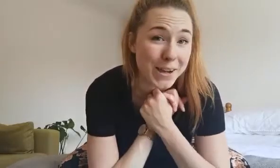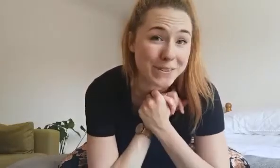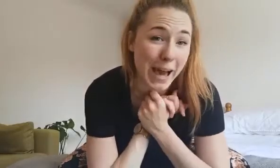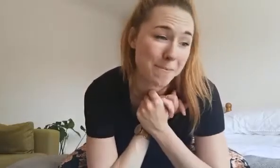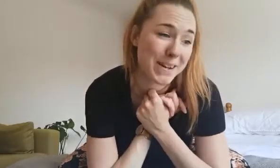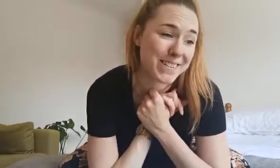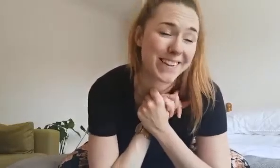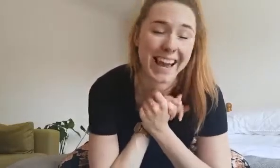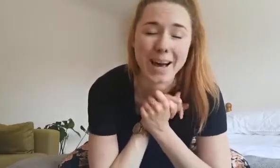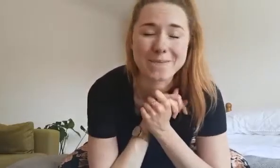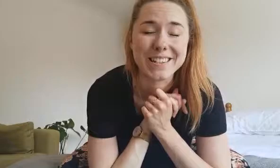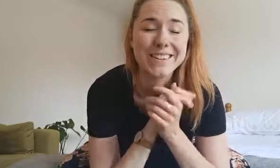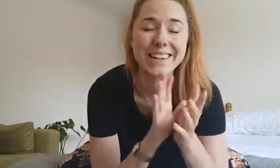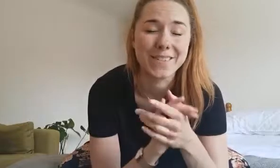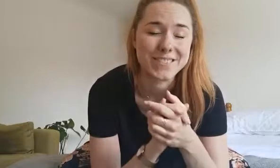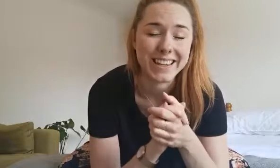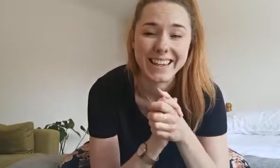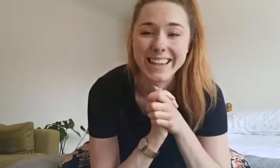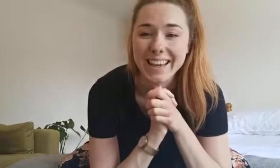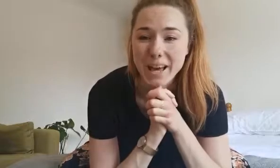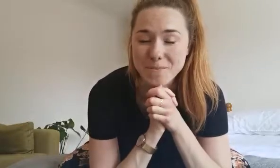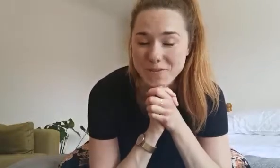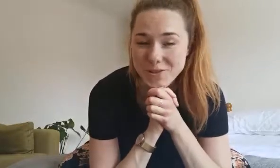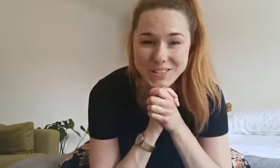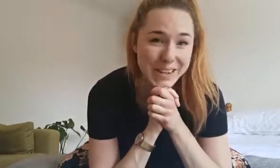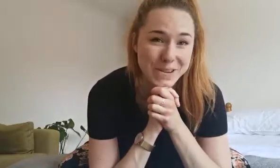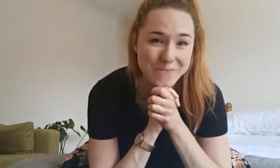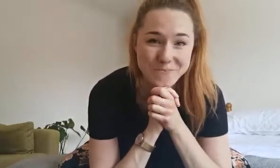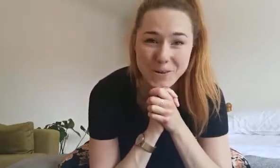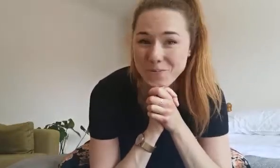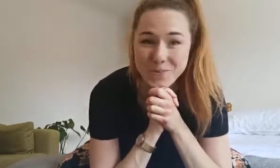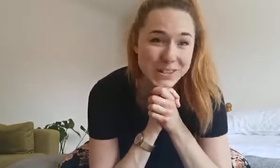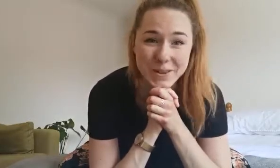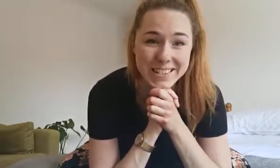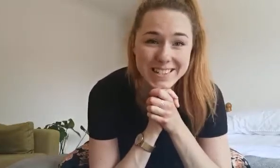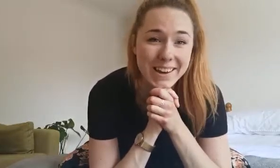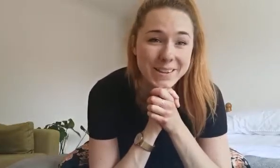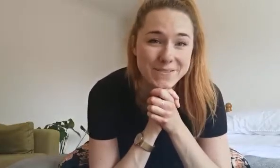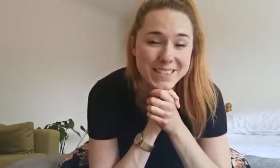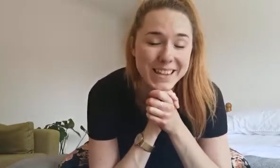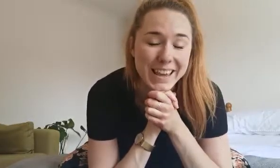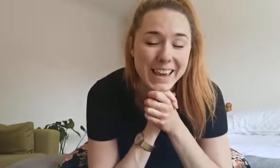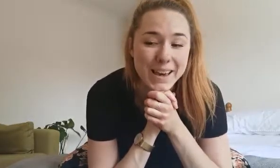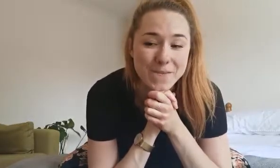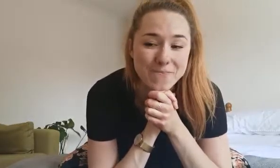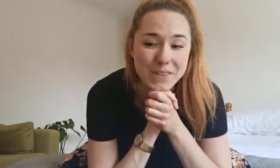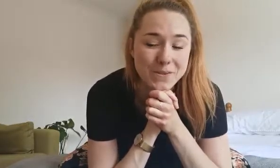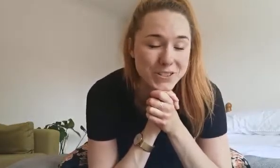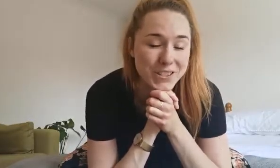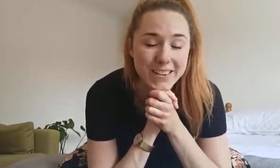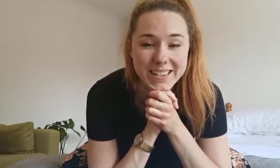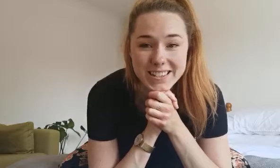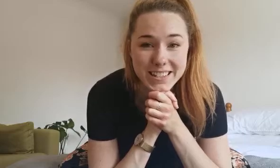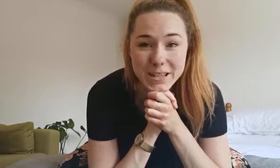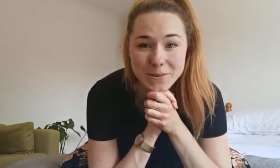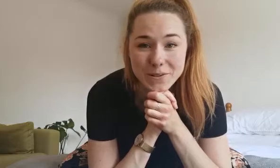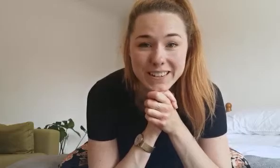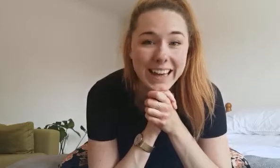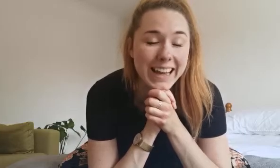with happiness. I absolutely loved it. I've watched it probably 20 times. It was just so nice to see you all,